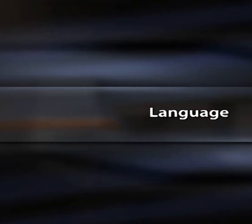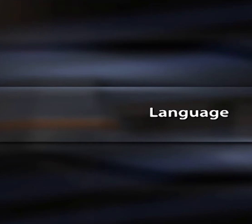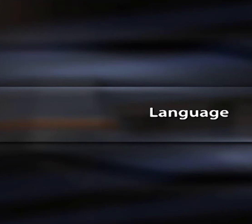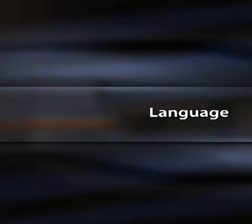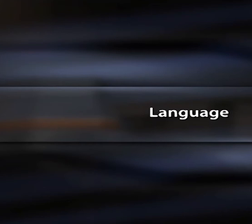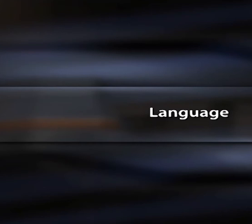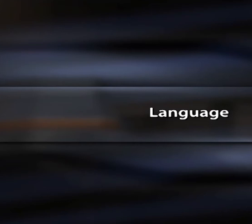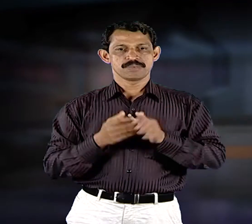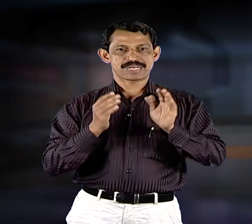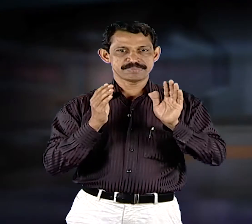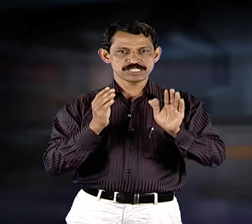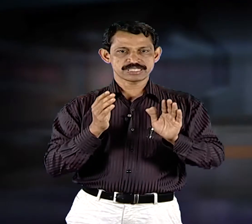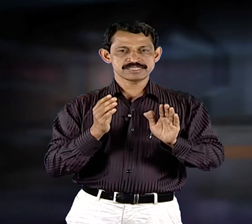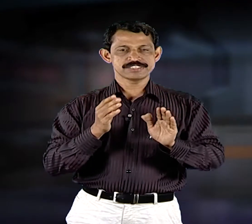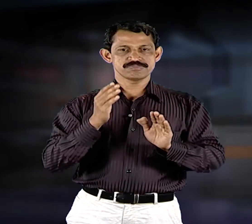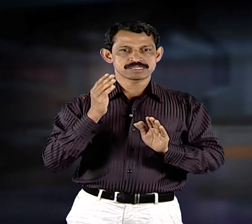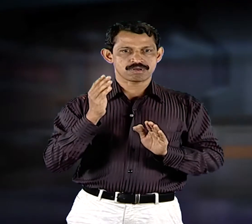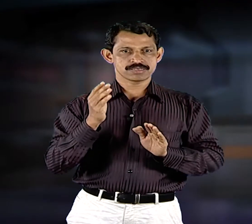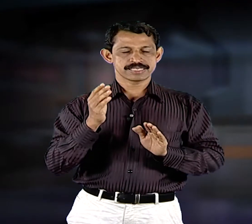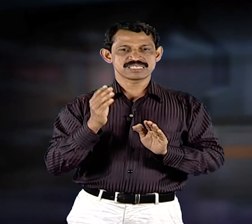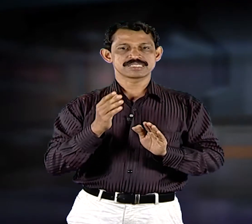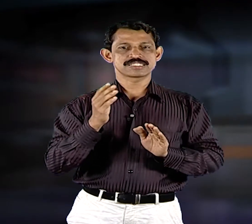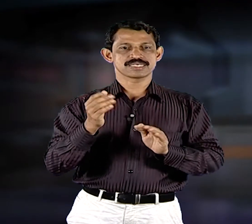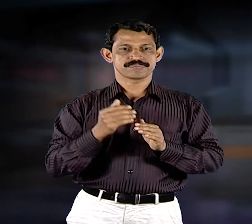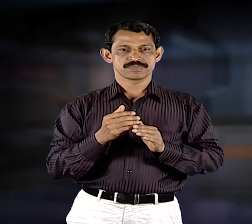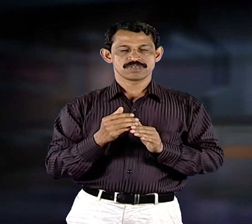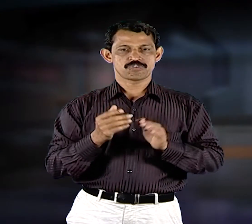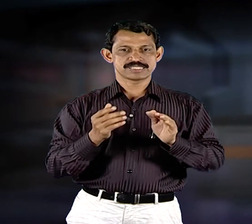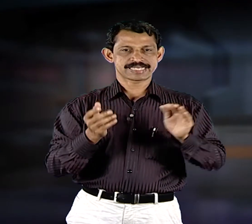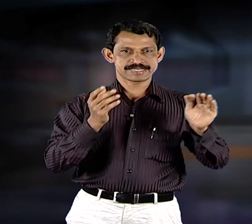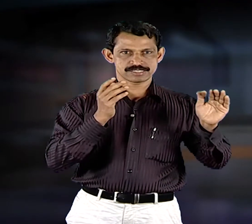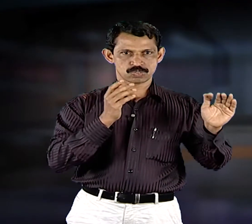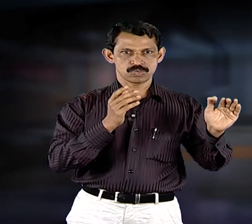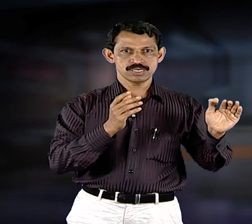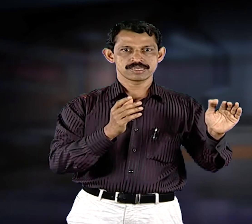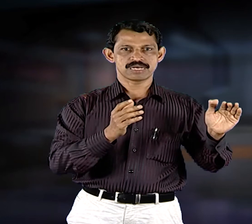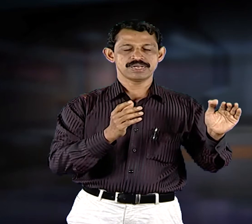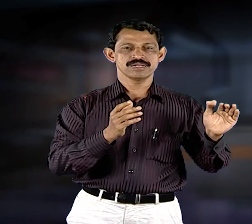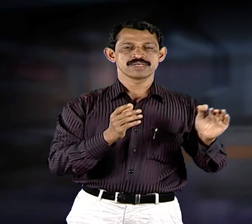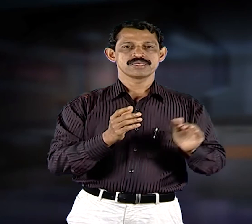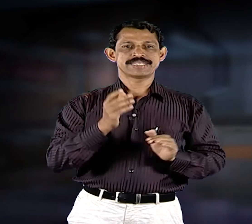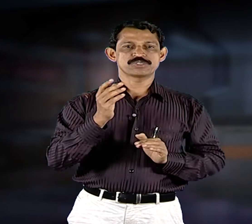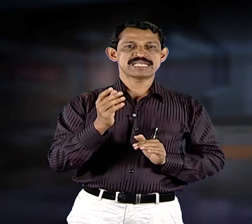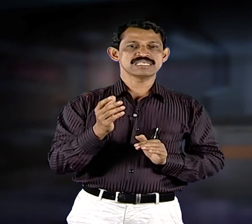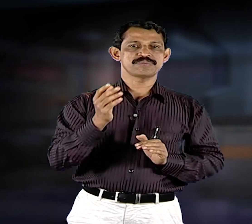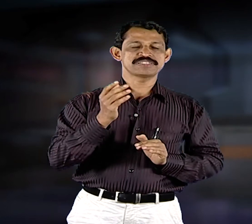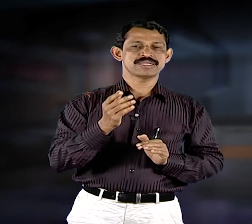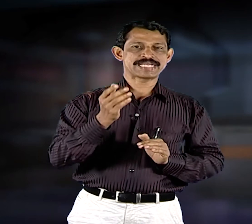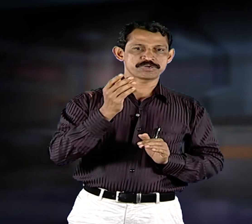Language. Primary education is to be taught in the mother tongue. For the secondary school level, the Educational Commission advocates